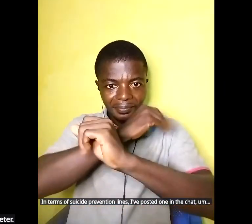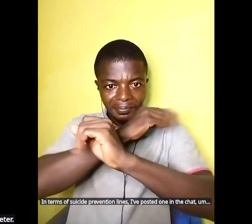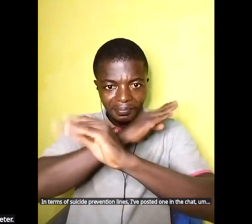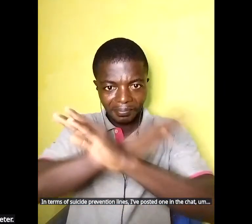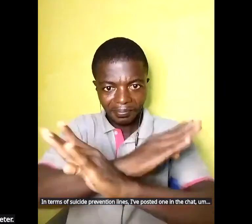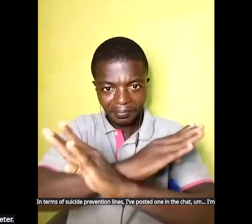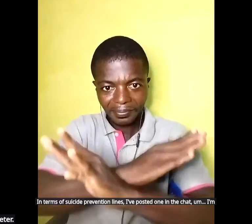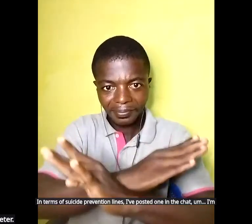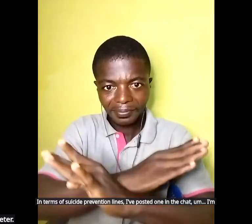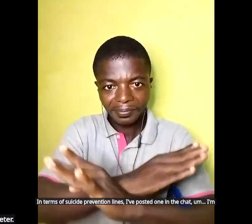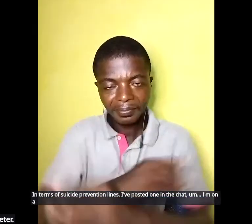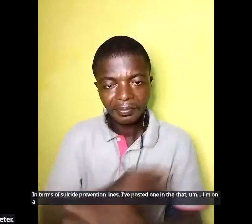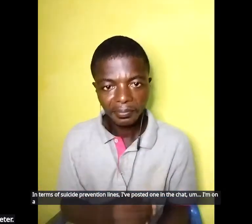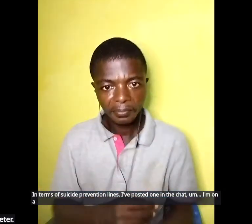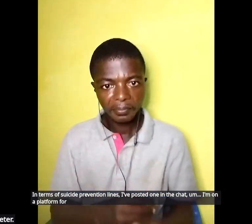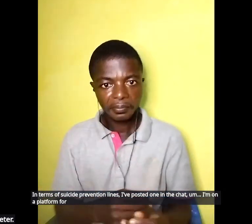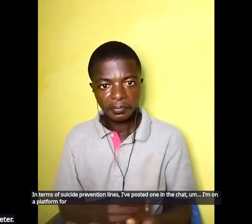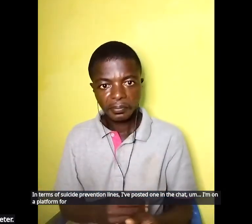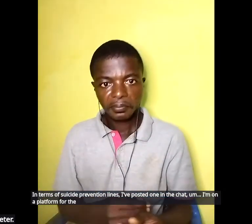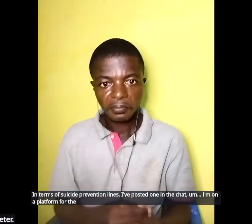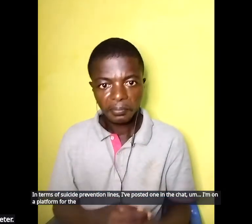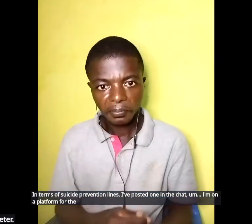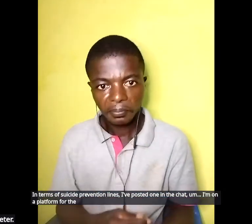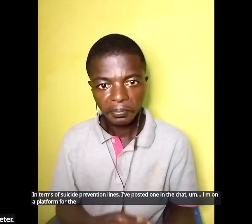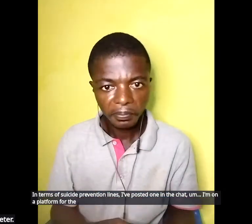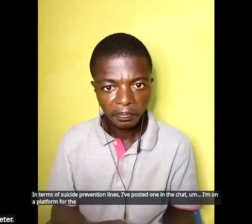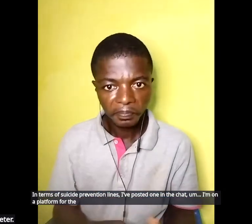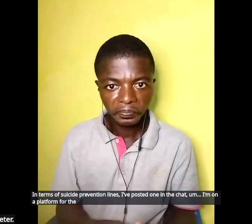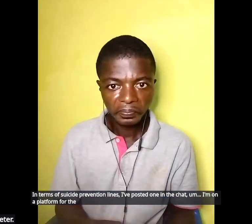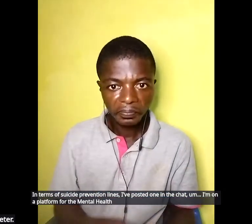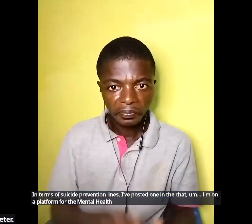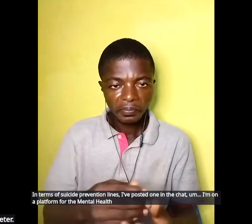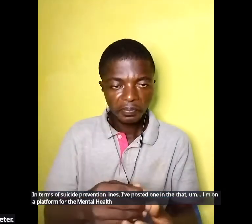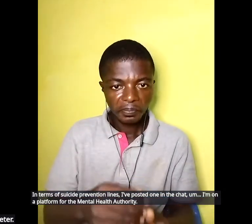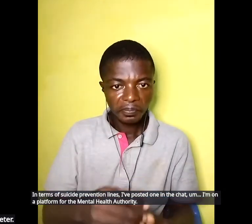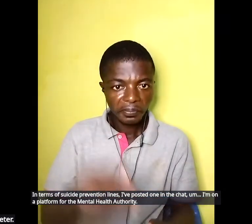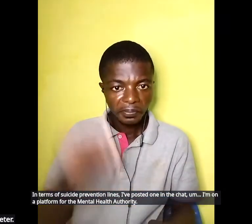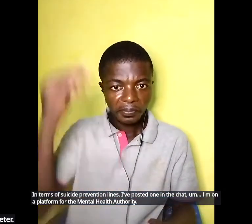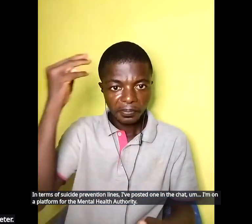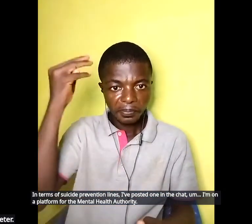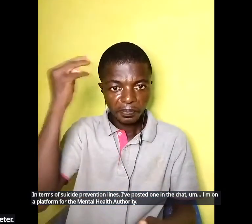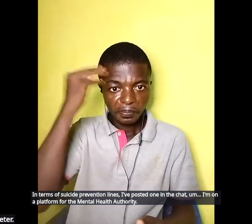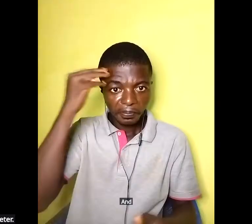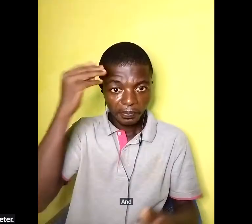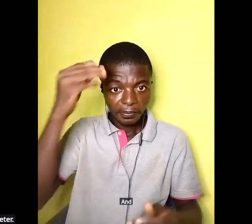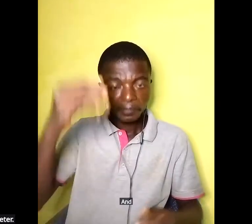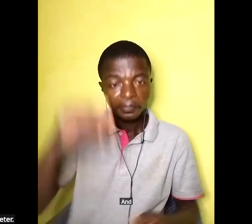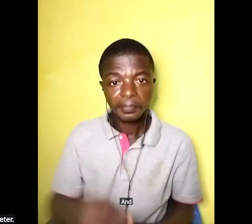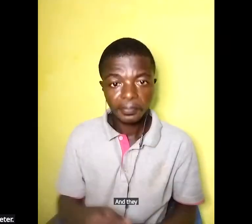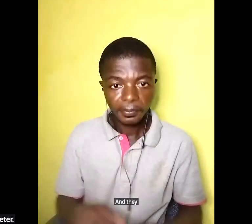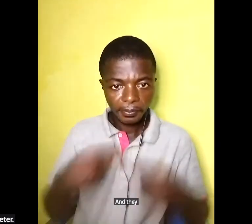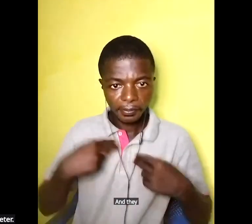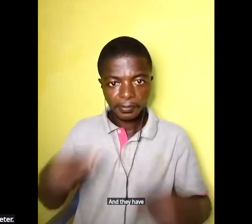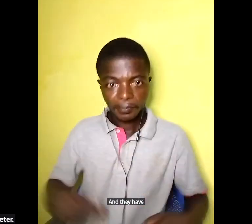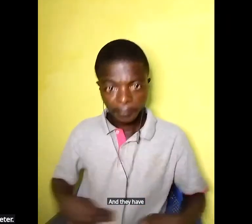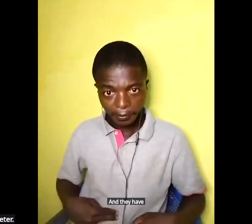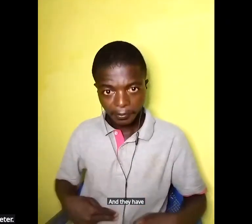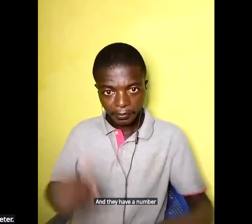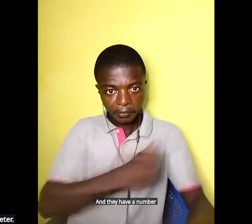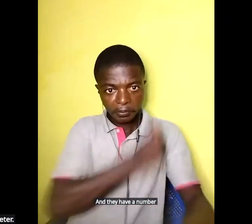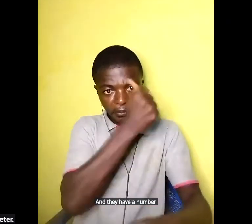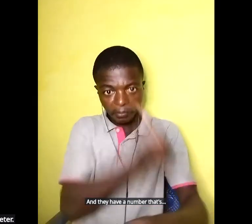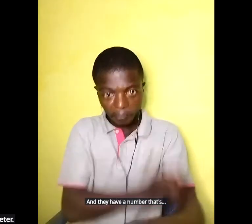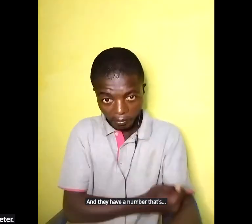I'm on a platform for the Mental Health Authority, and they have a number